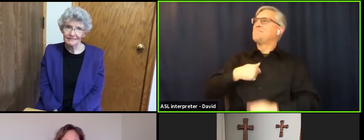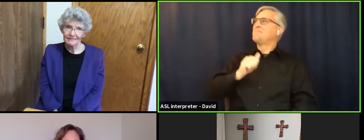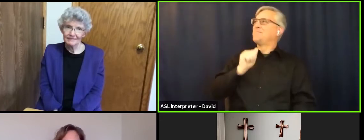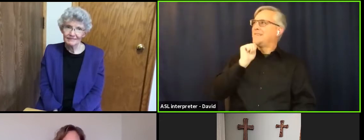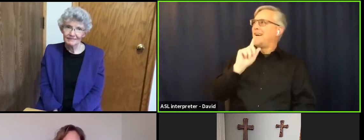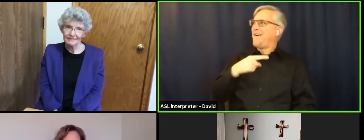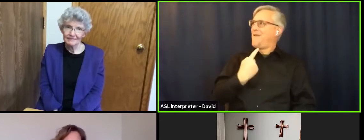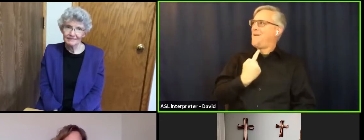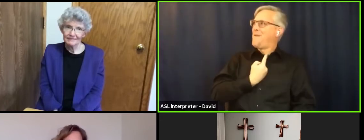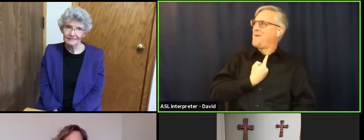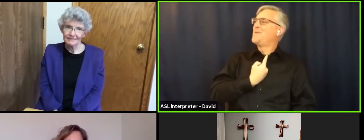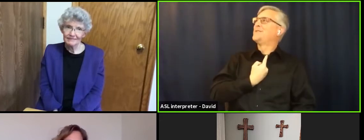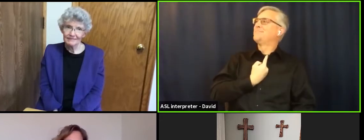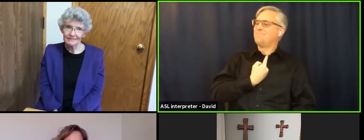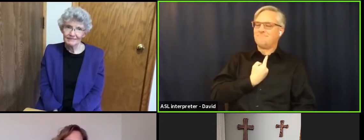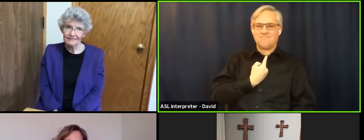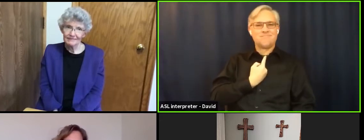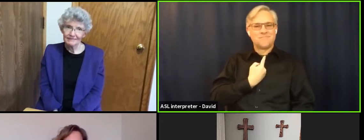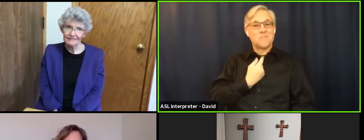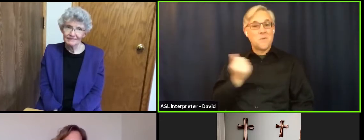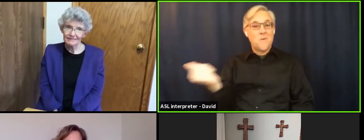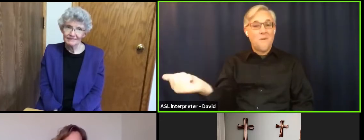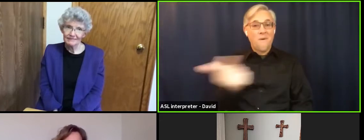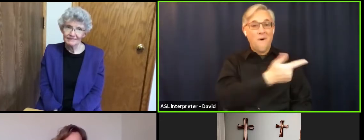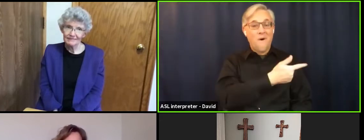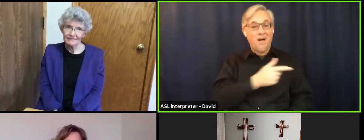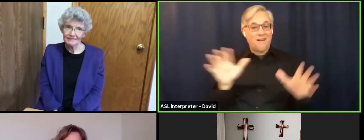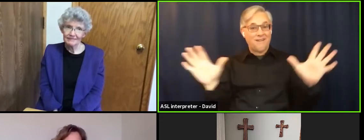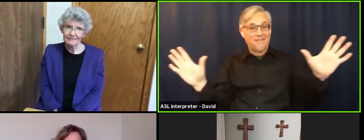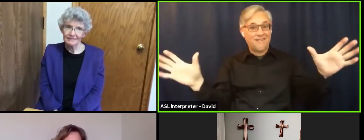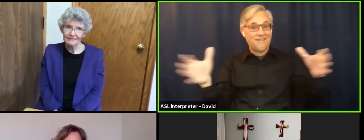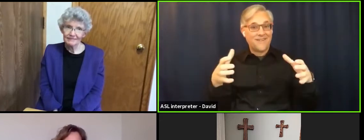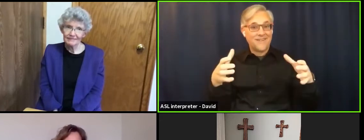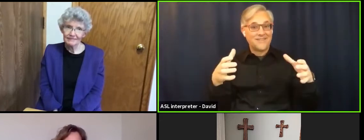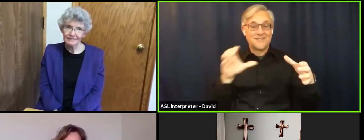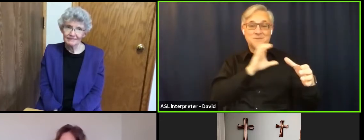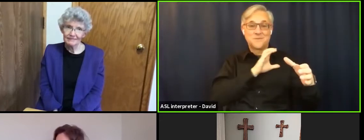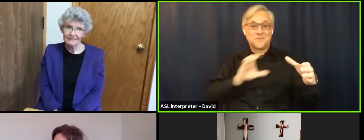We are all gathered in the light of Christ.